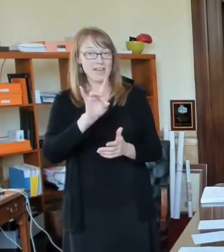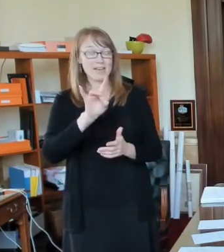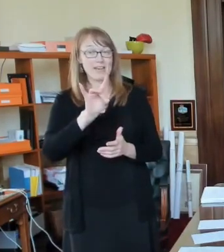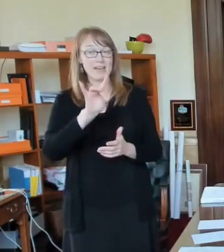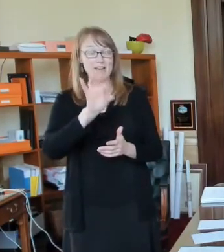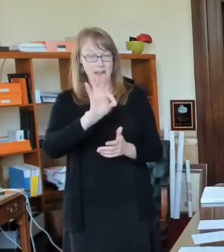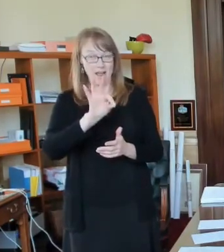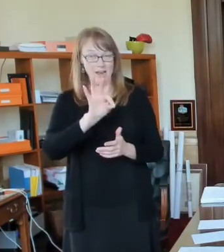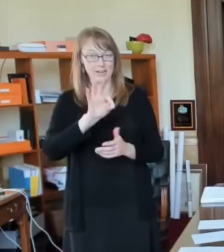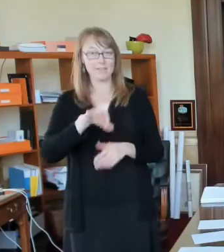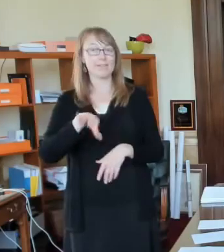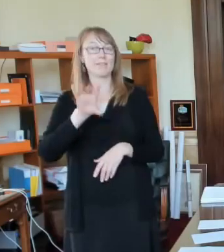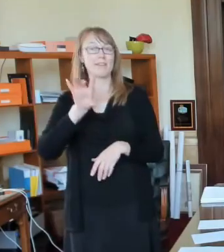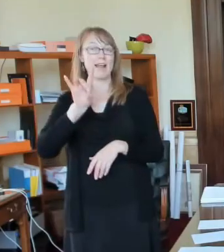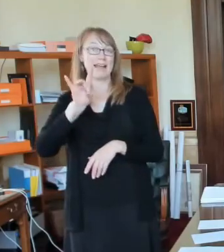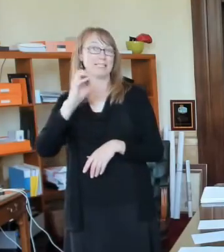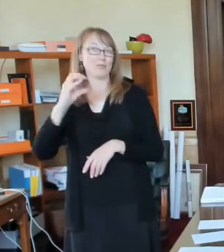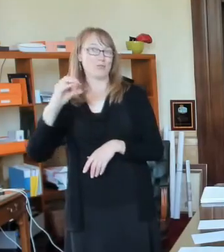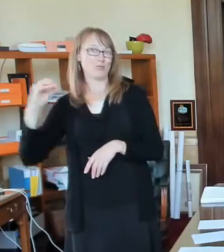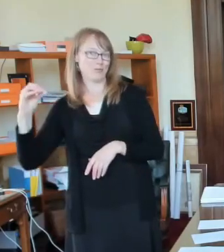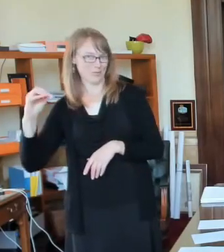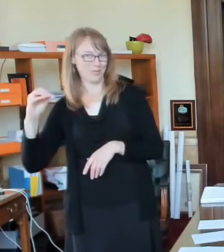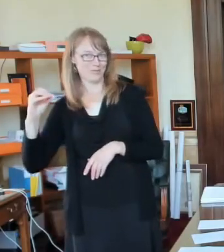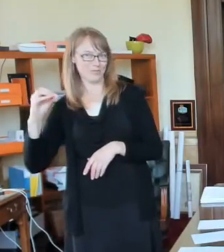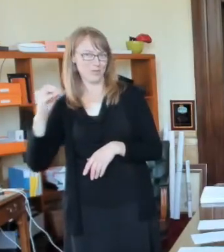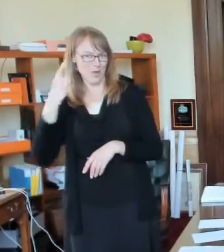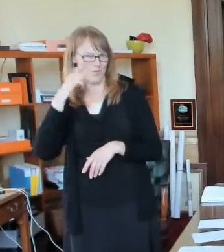for Slate training or employment.